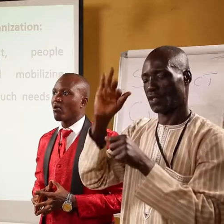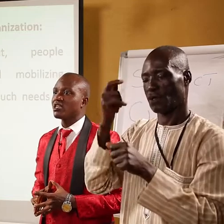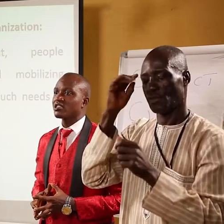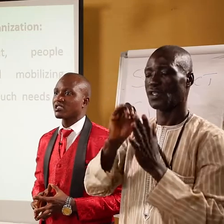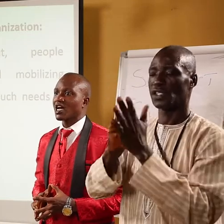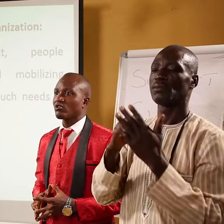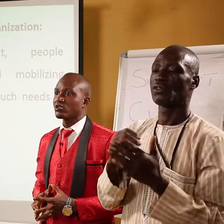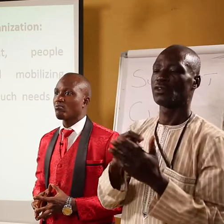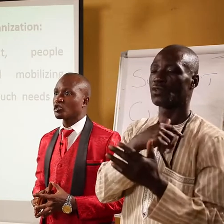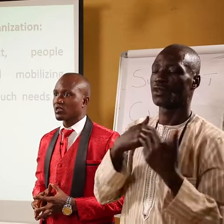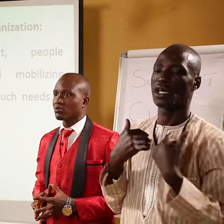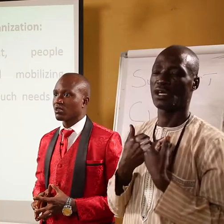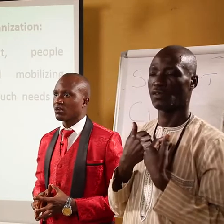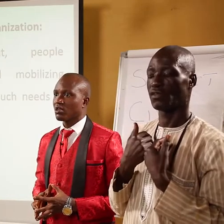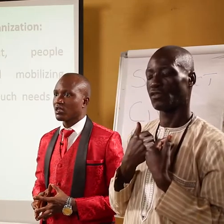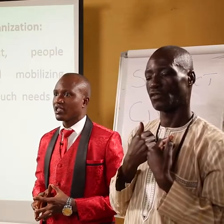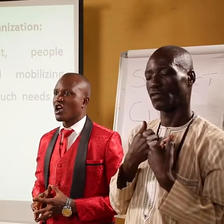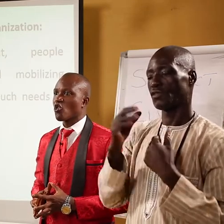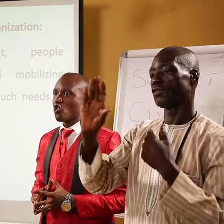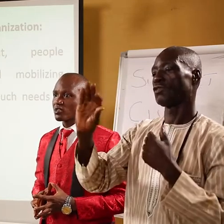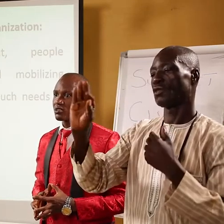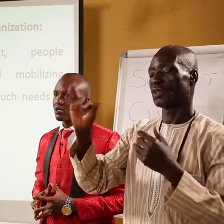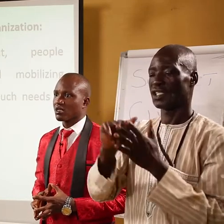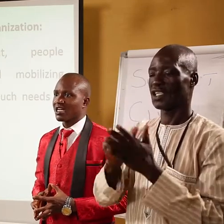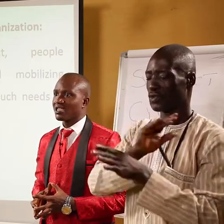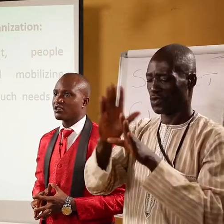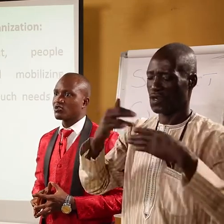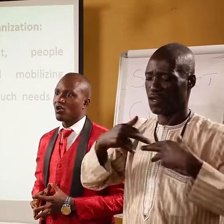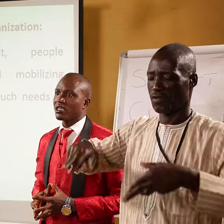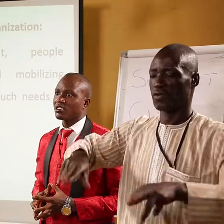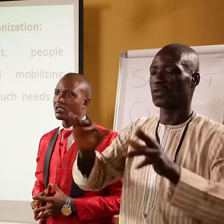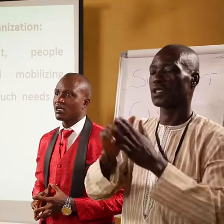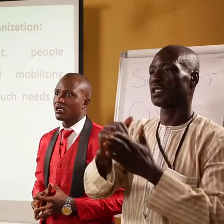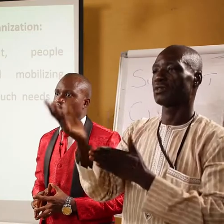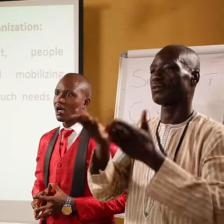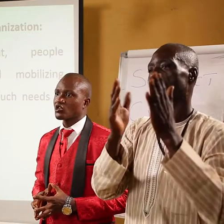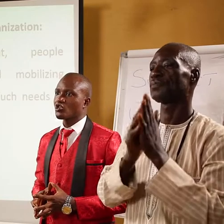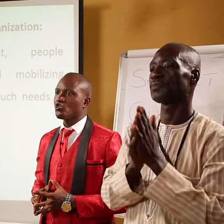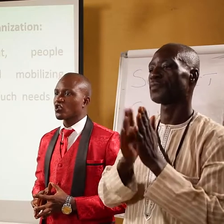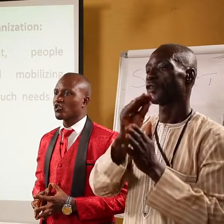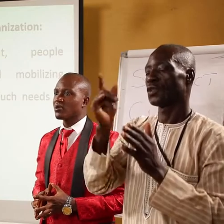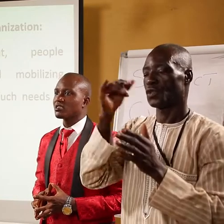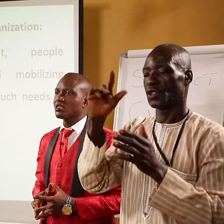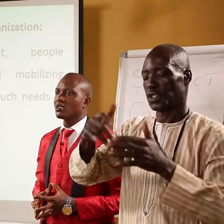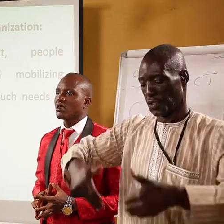example, there are communities that are not motorable. There are no routes that lead to the community. And so the